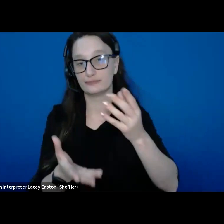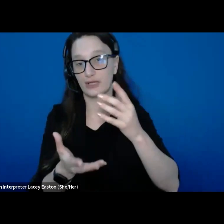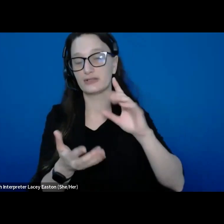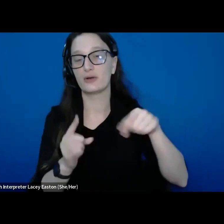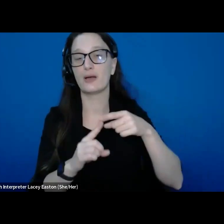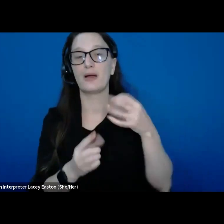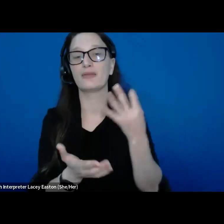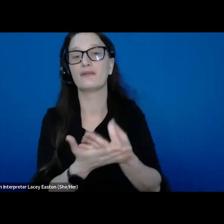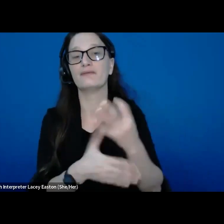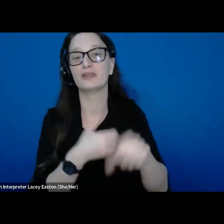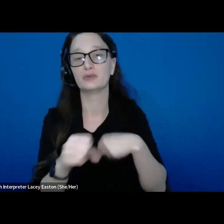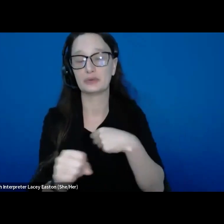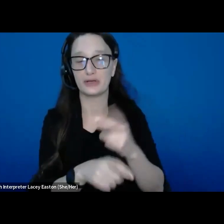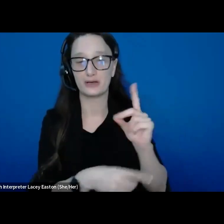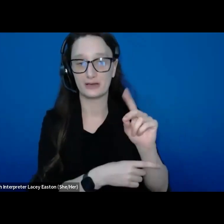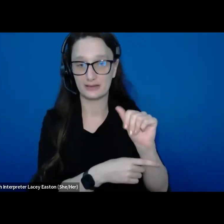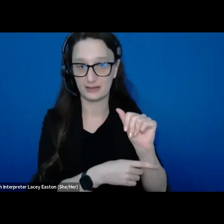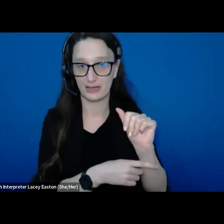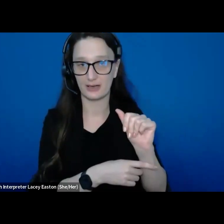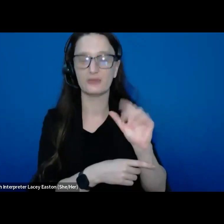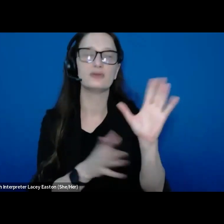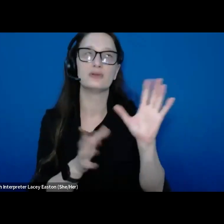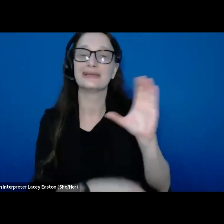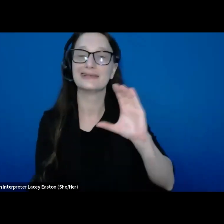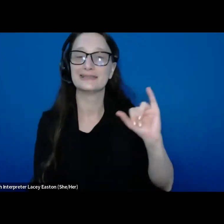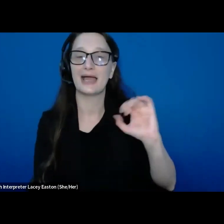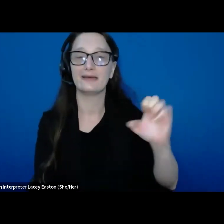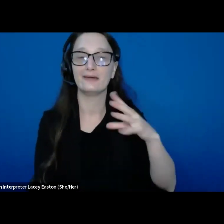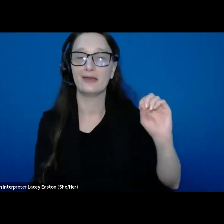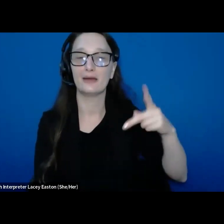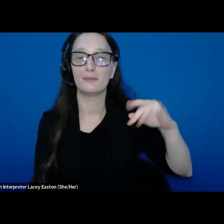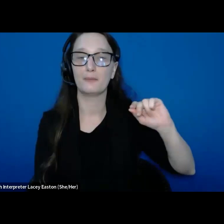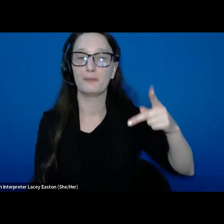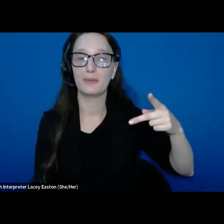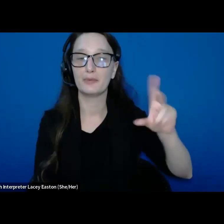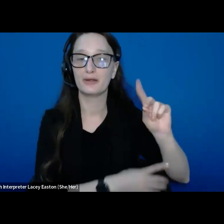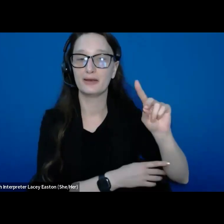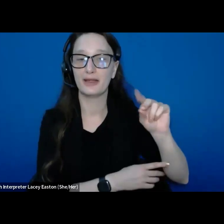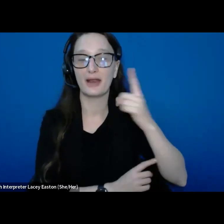for the CIE and PIP data for fiscal year 22-23.